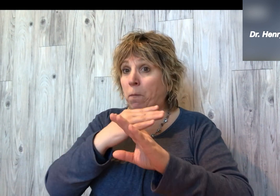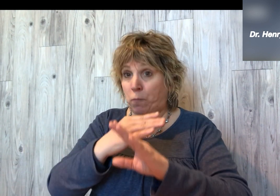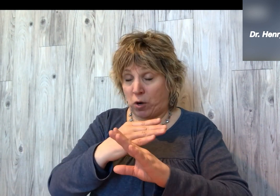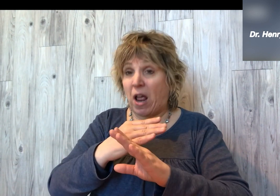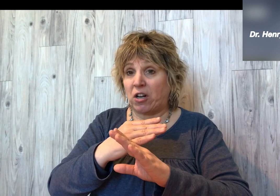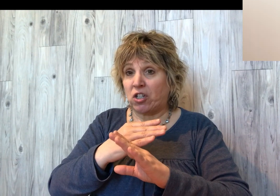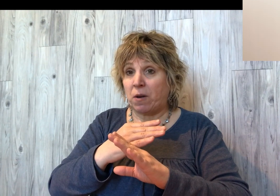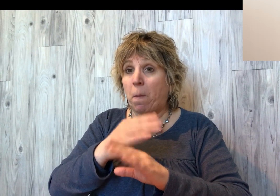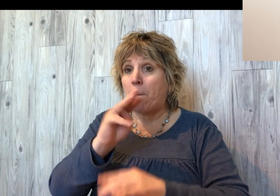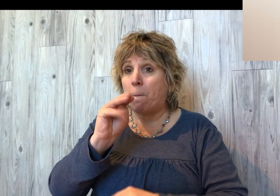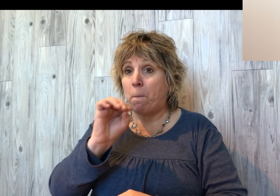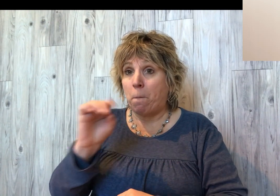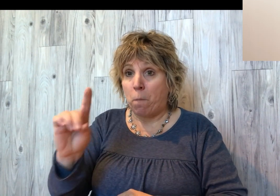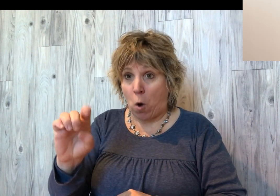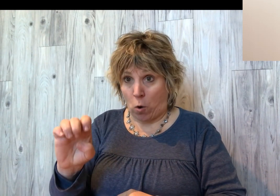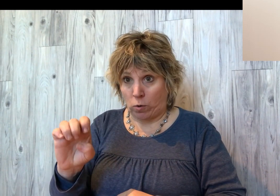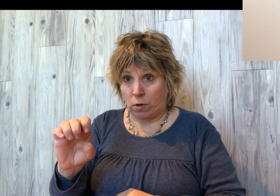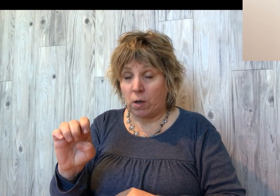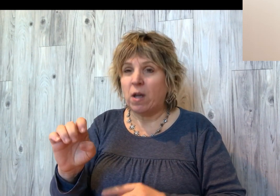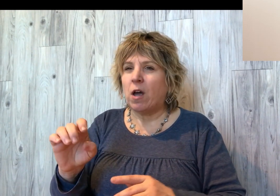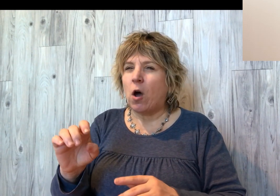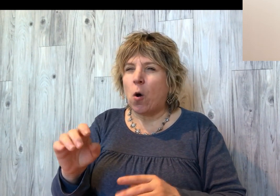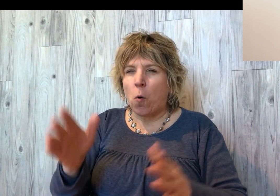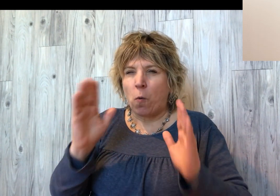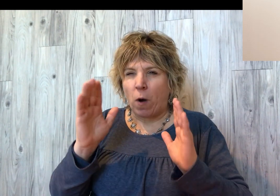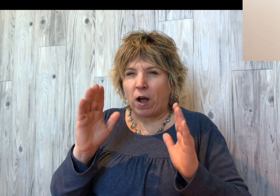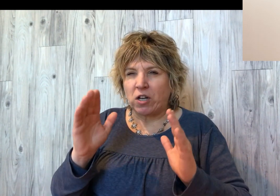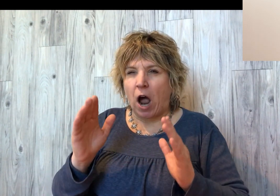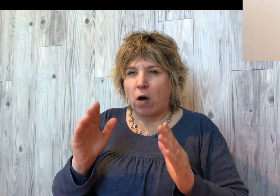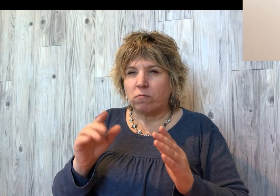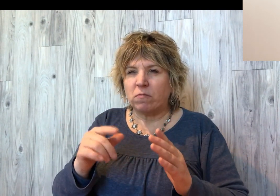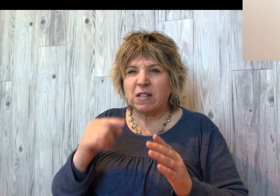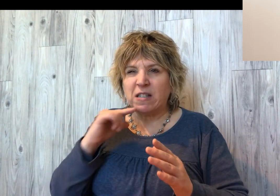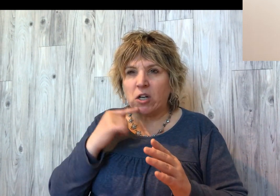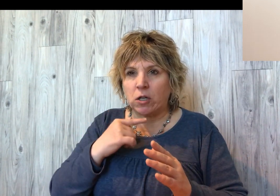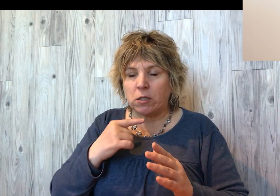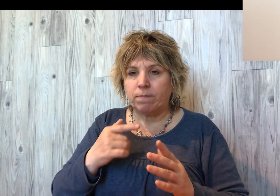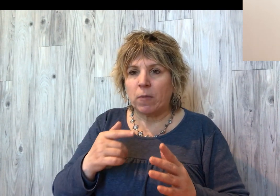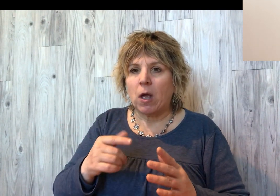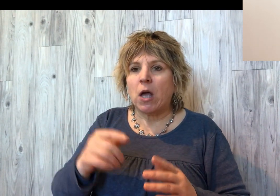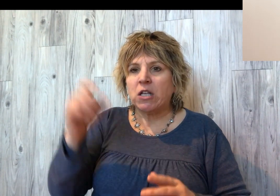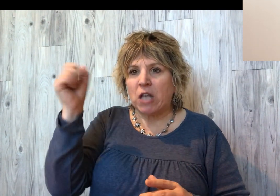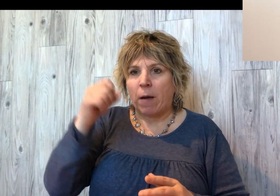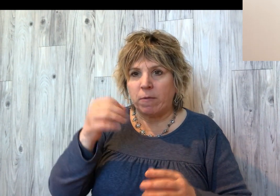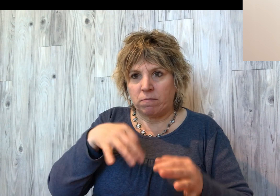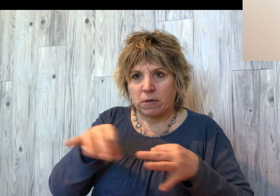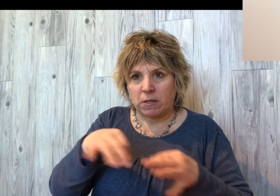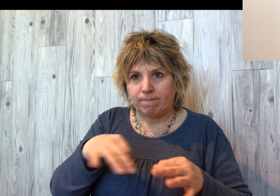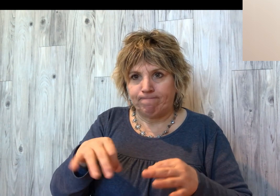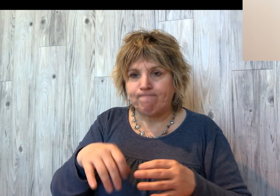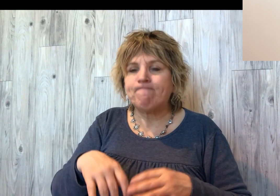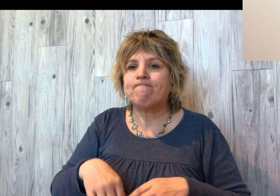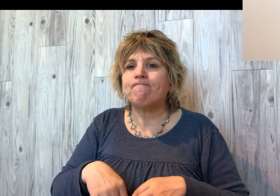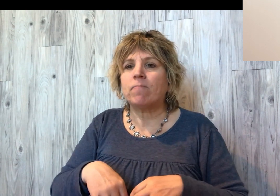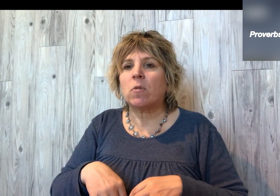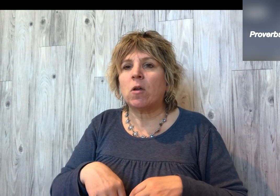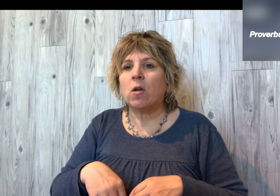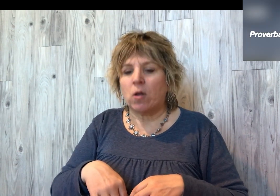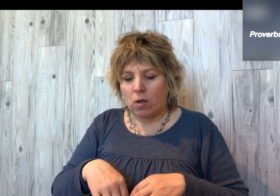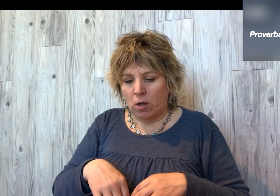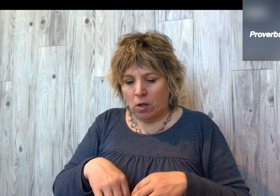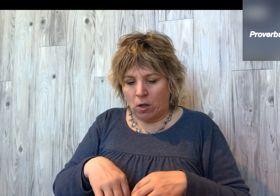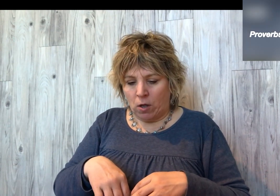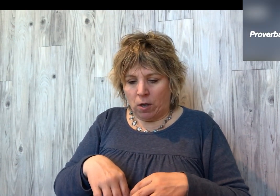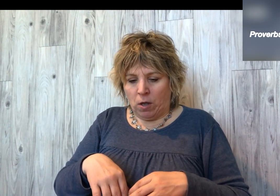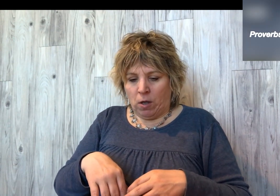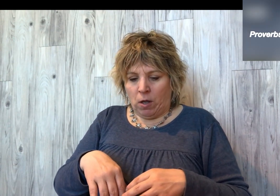protective mode. Watch how intense Solomon is on how to handle the mocker. Proverbs 22, verse 10, he says this,